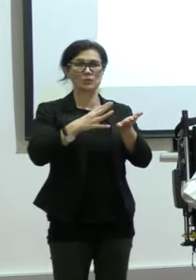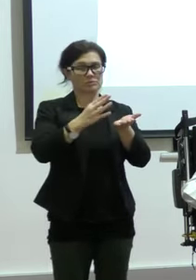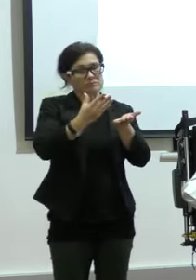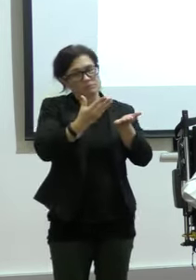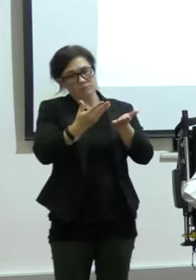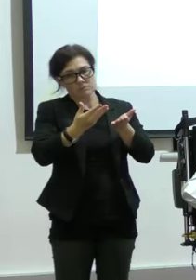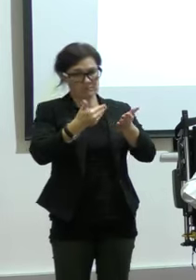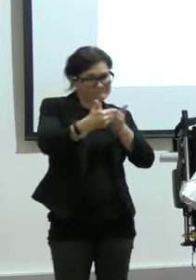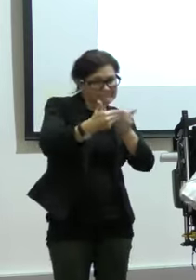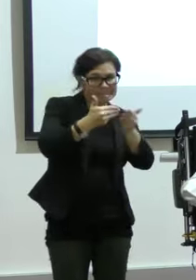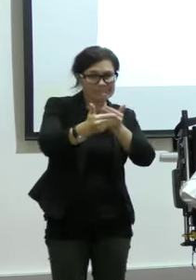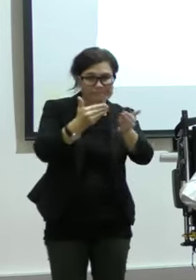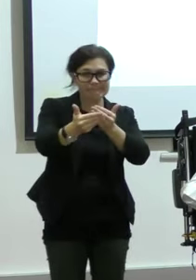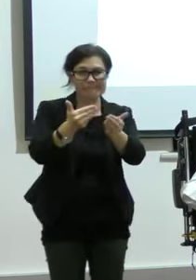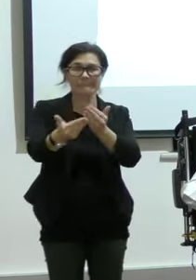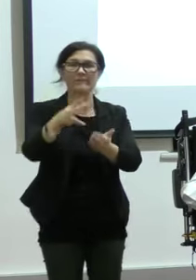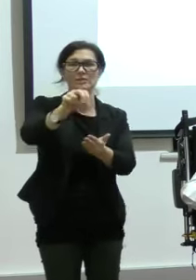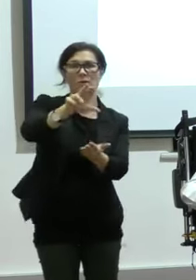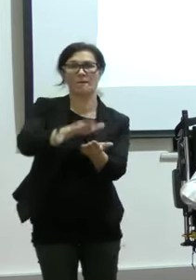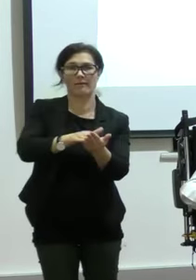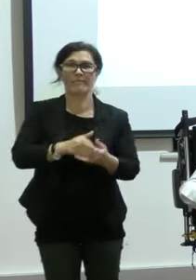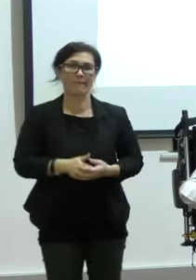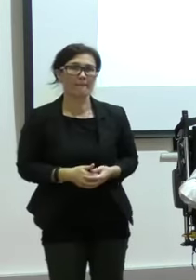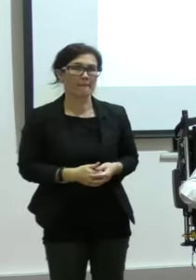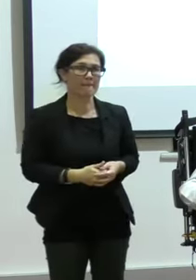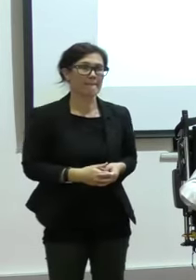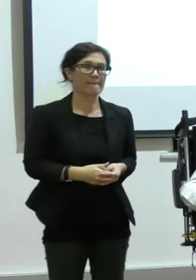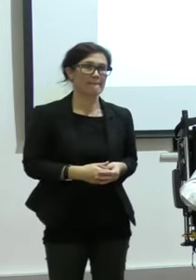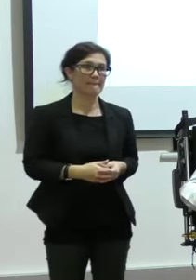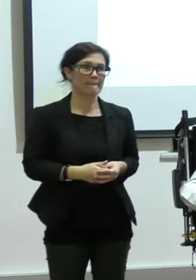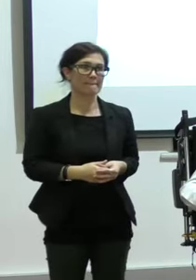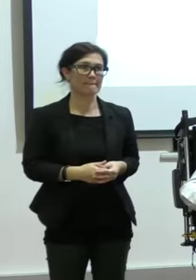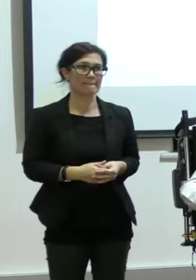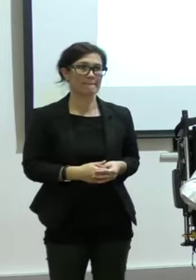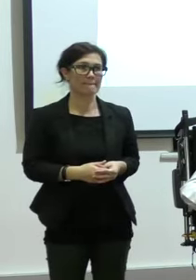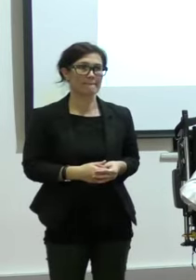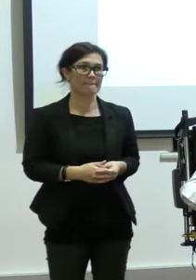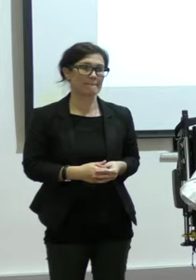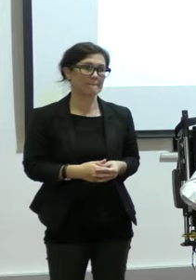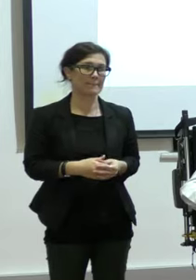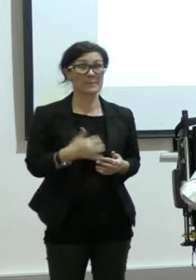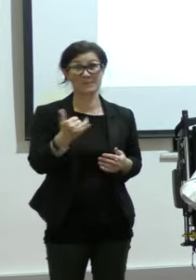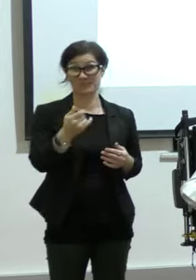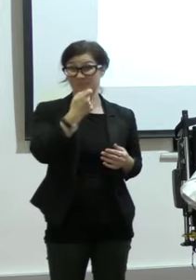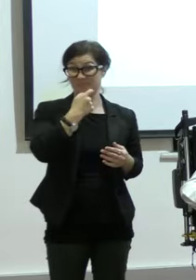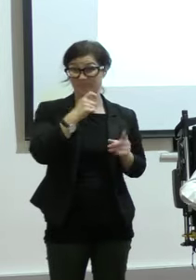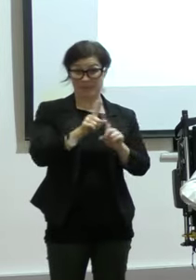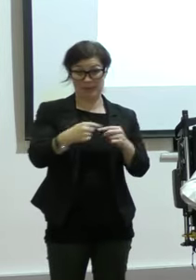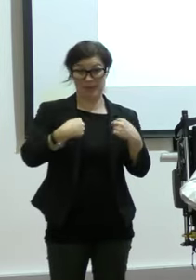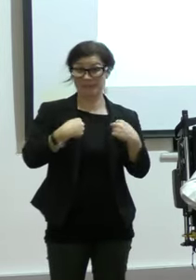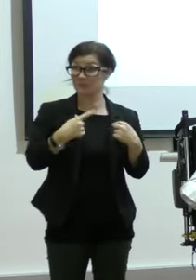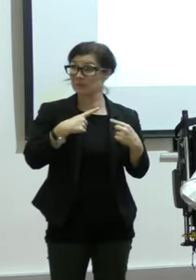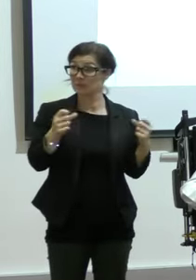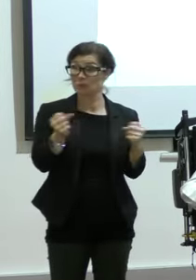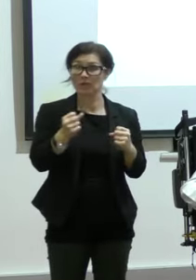it evenly or relatively evenly over the course of a year. So, you'd be like me, and when it's winter, you